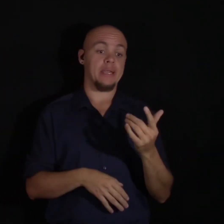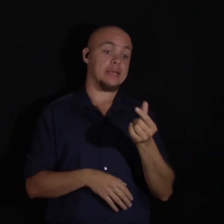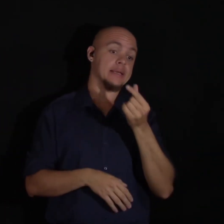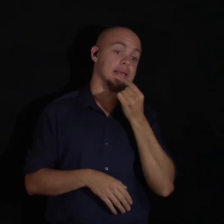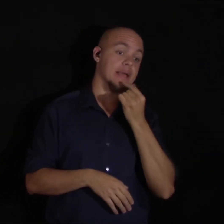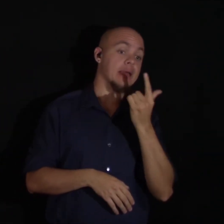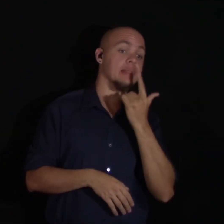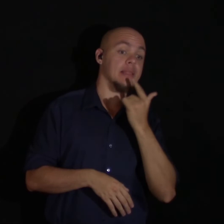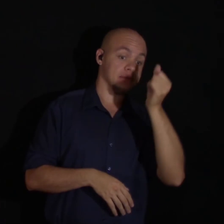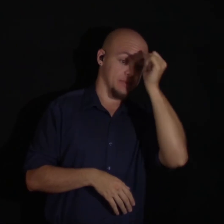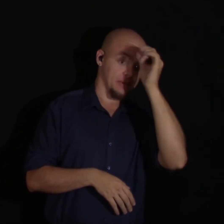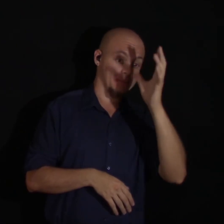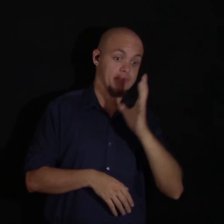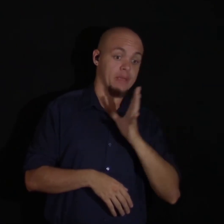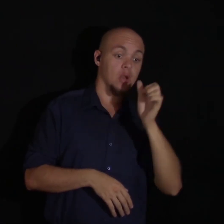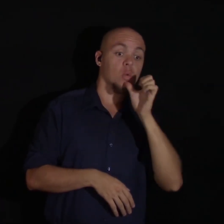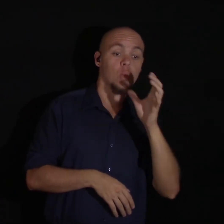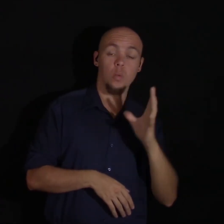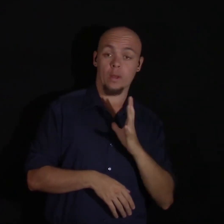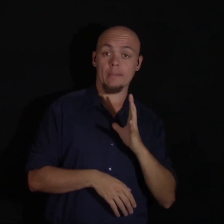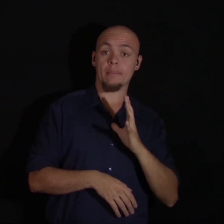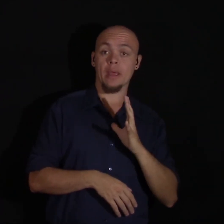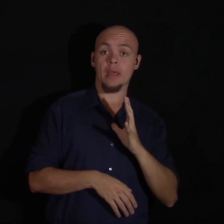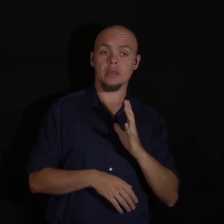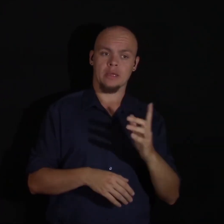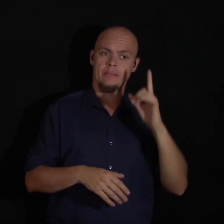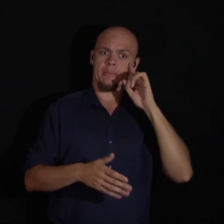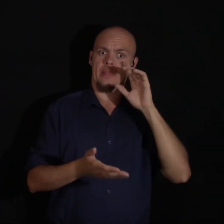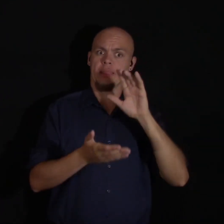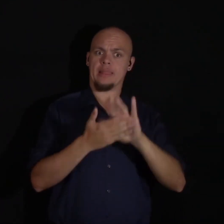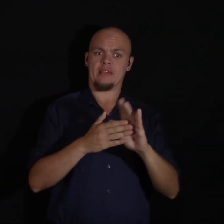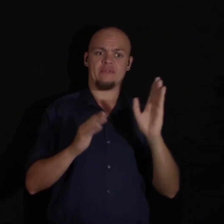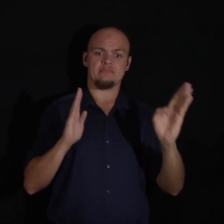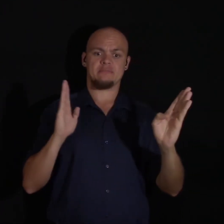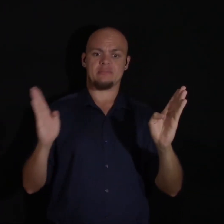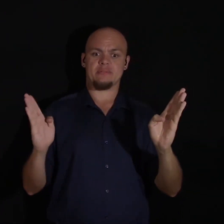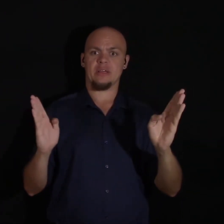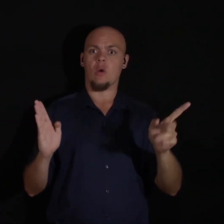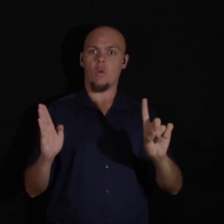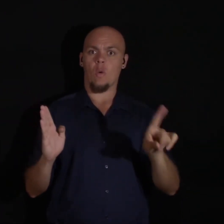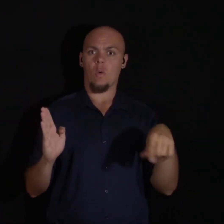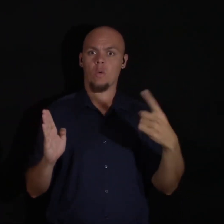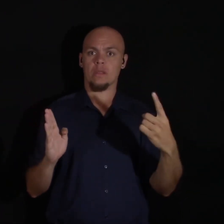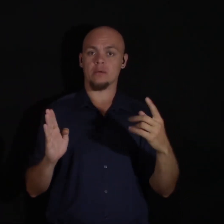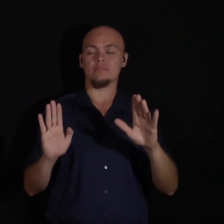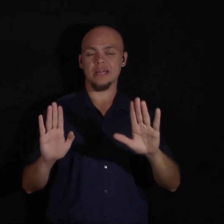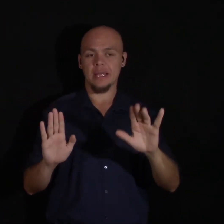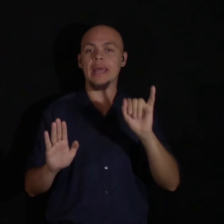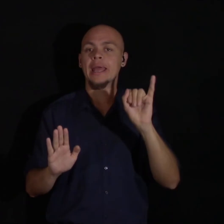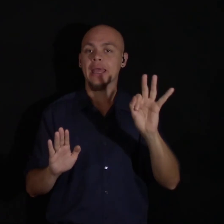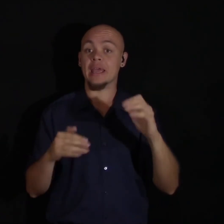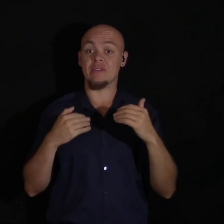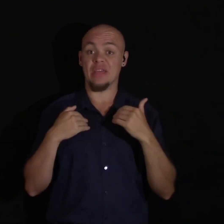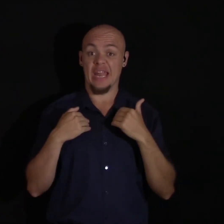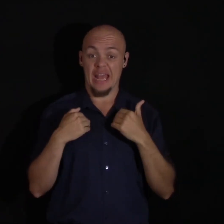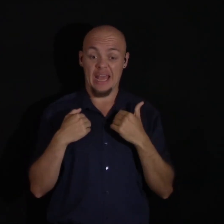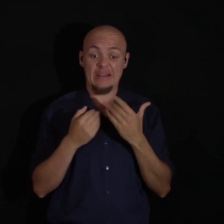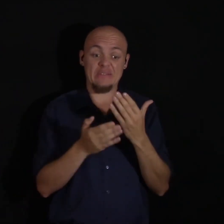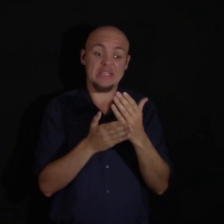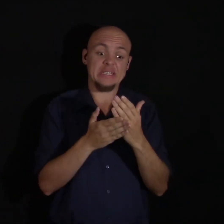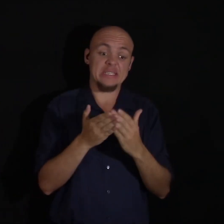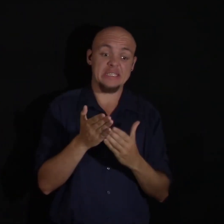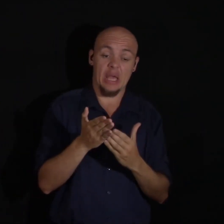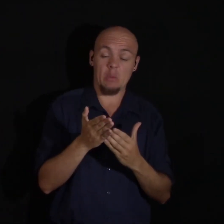gay men. My view is that if sexual orientation has at least an element, perhaps